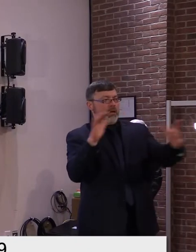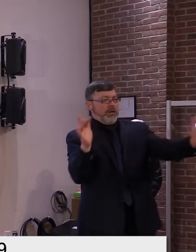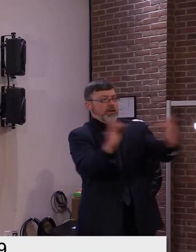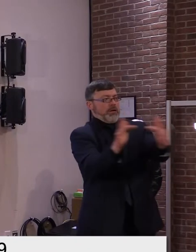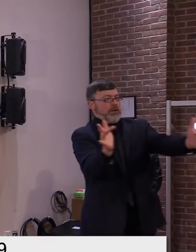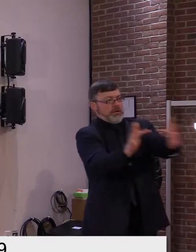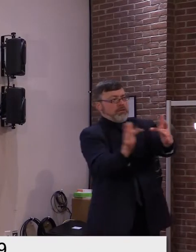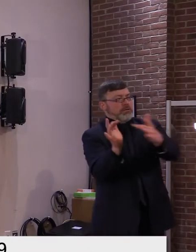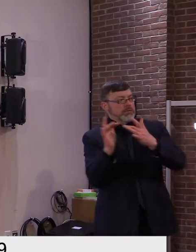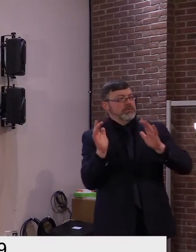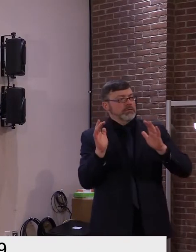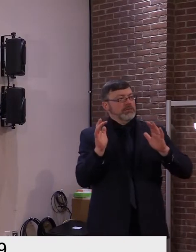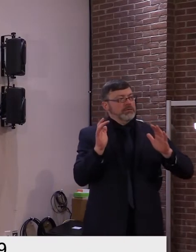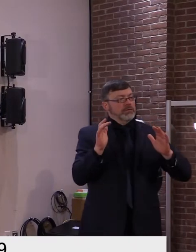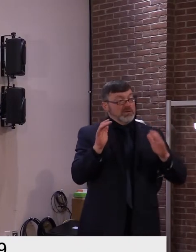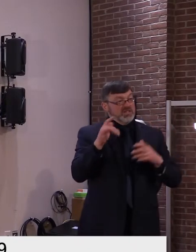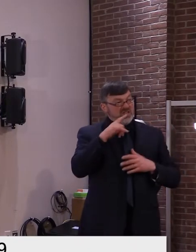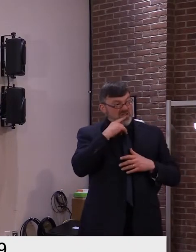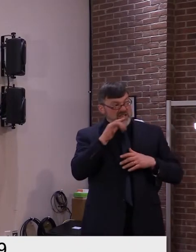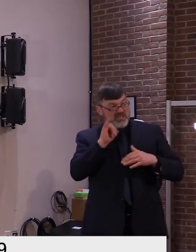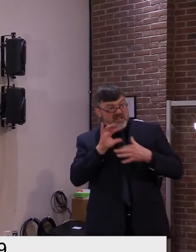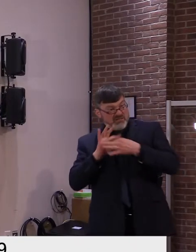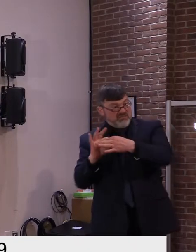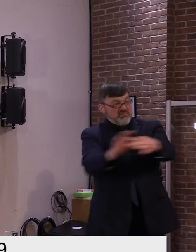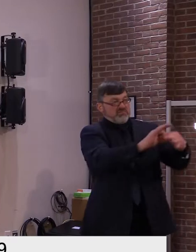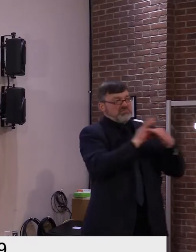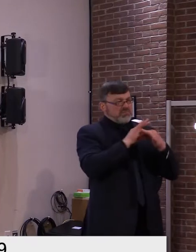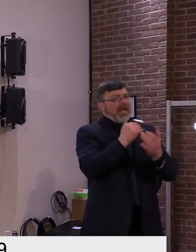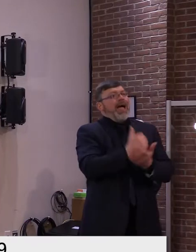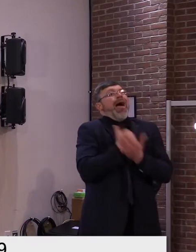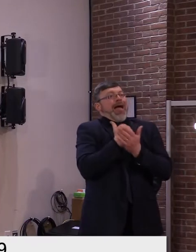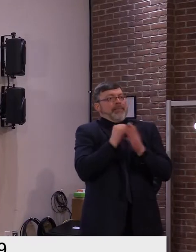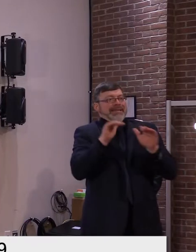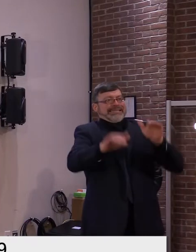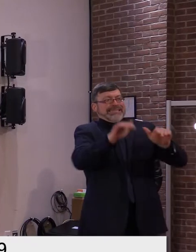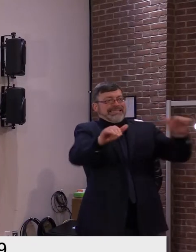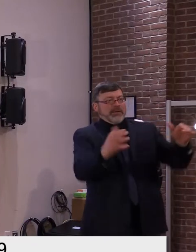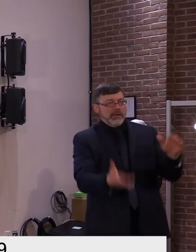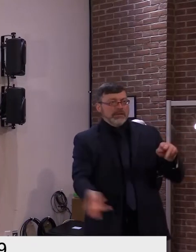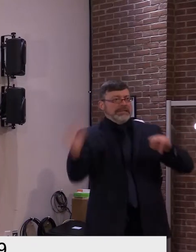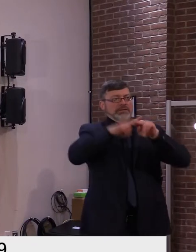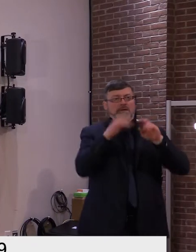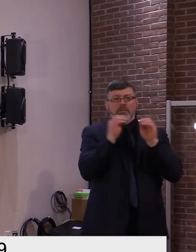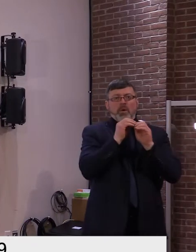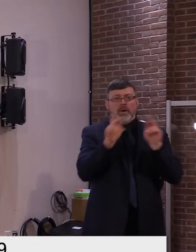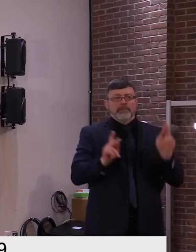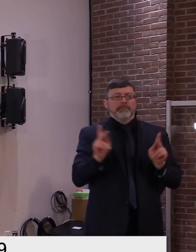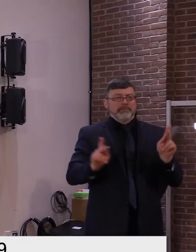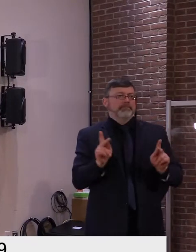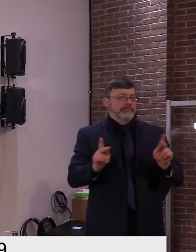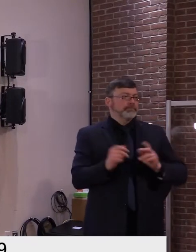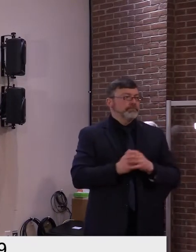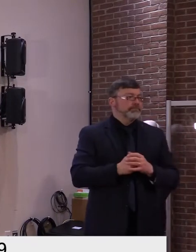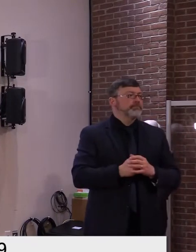us in the beginning provide those opportunities, if you will, and set up the clinics, and they will also be working